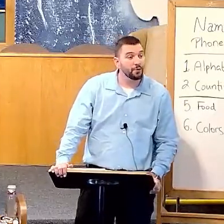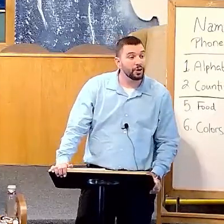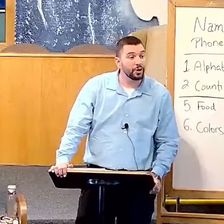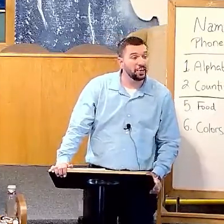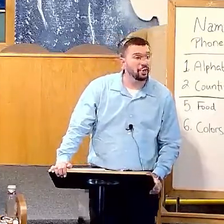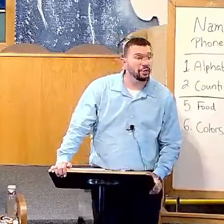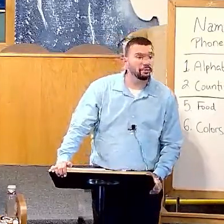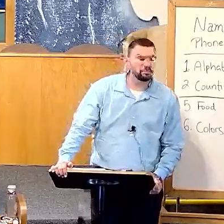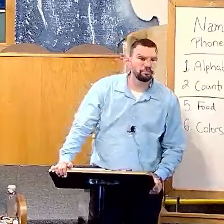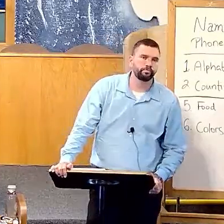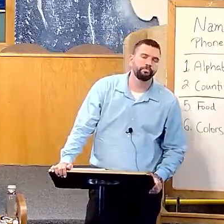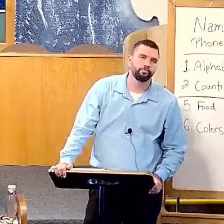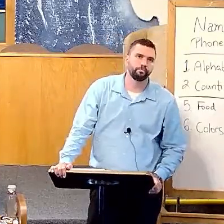Fridge.